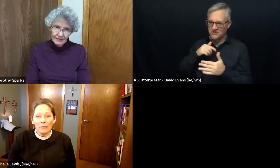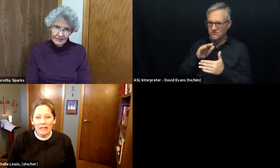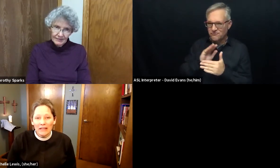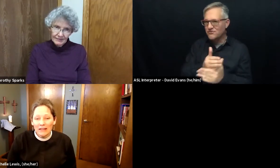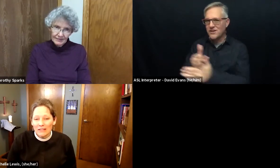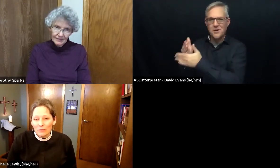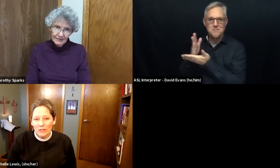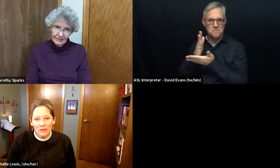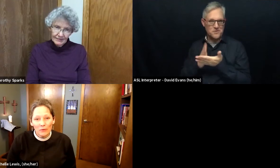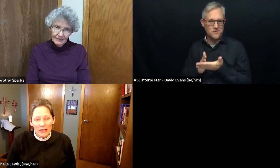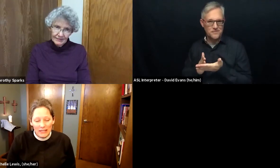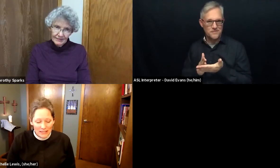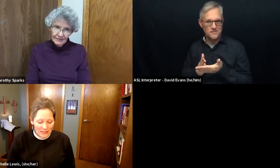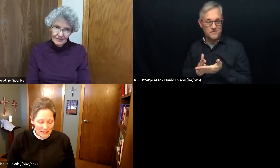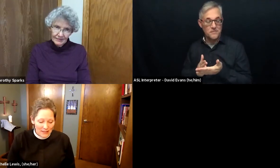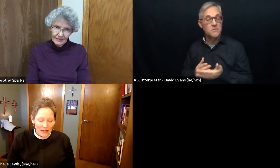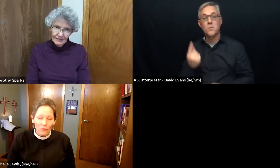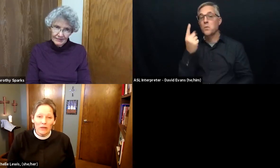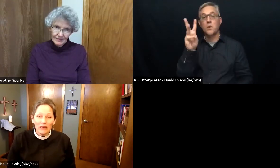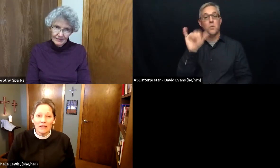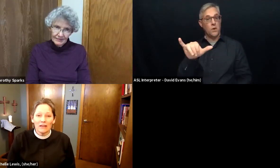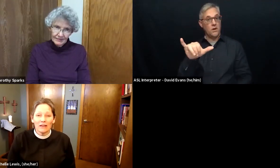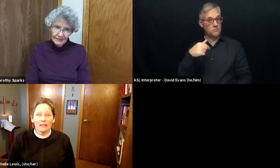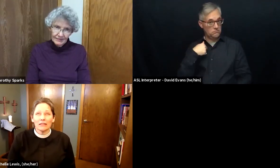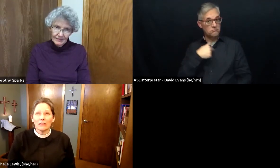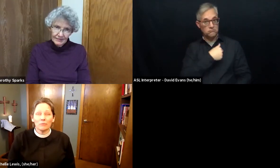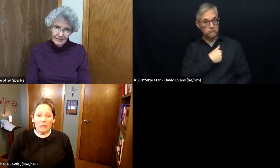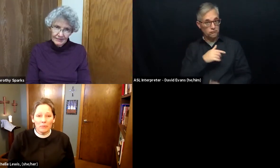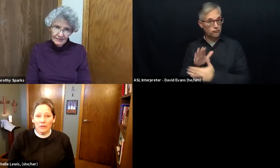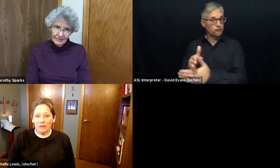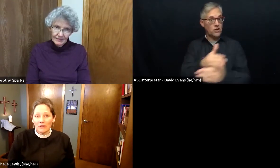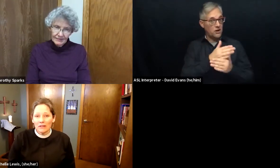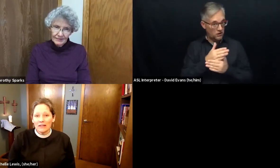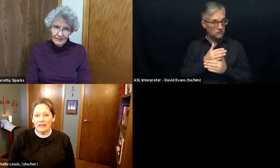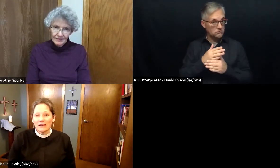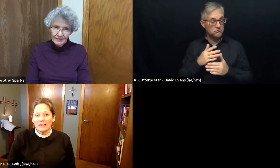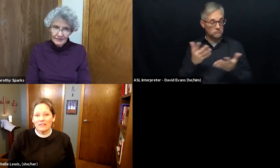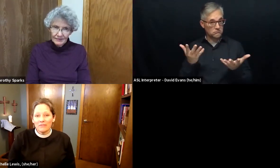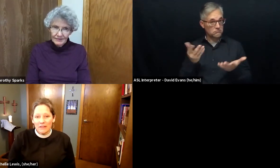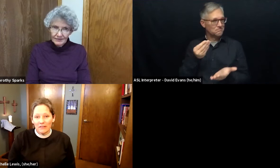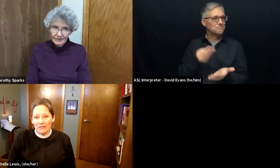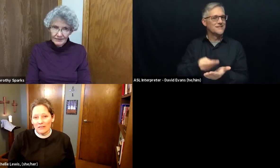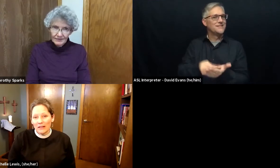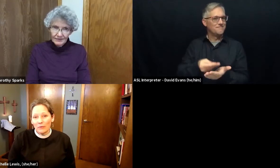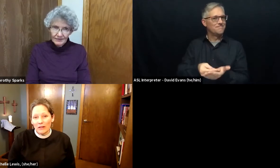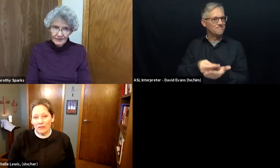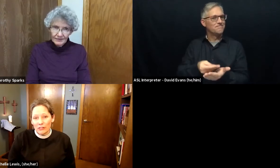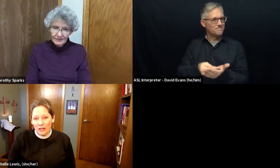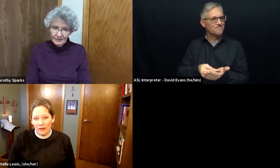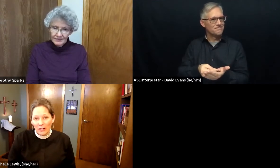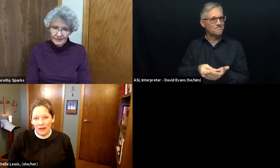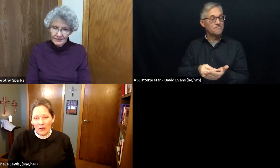And our money is one of the ways that we people feel like we